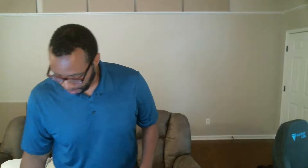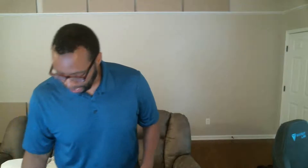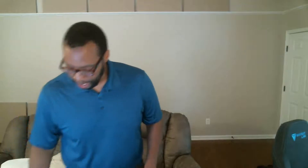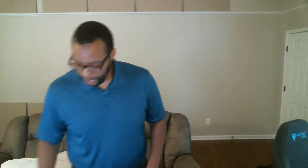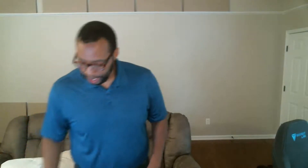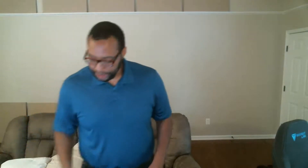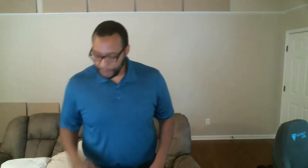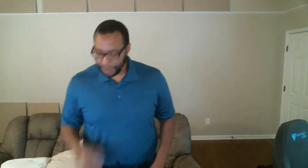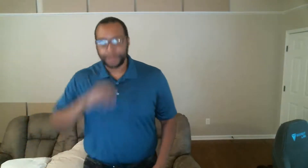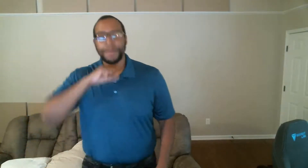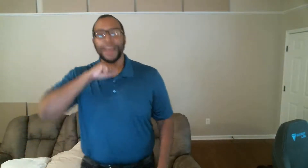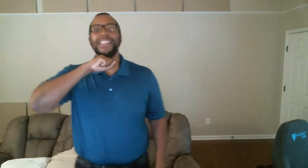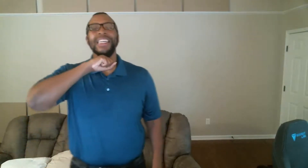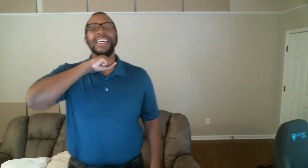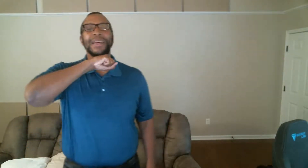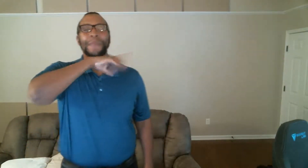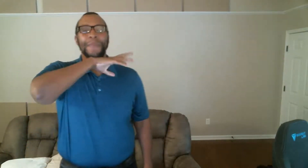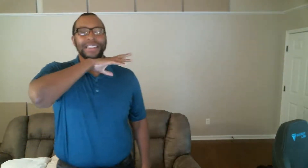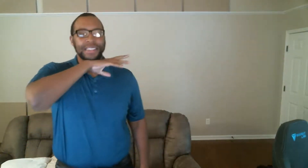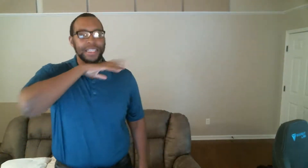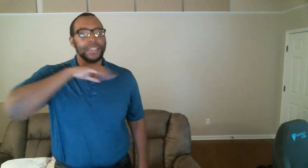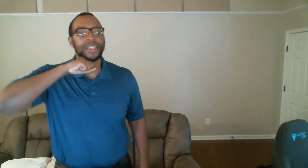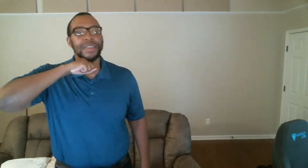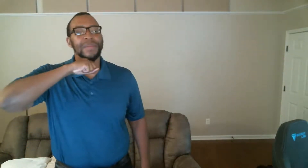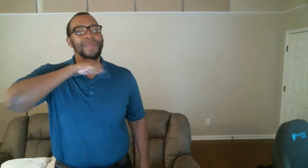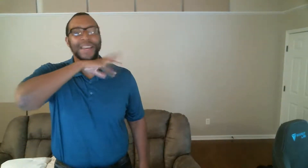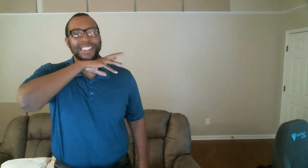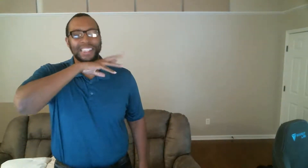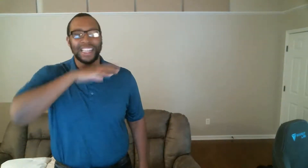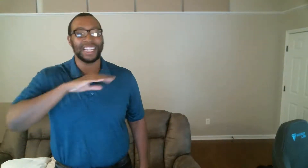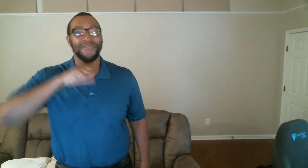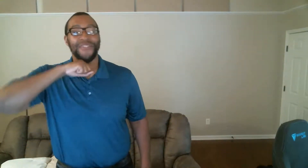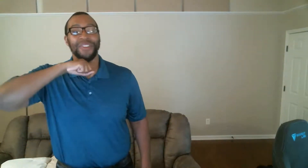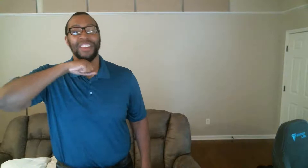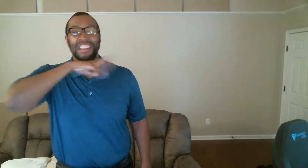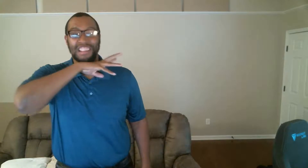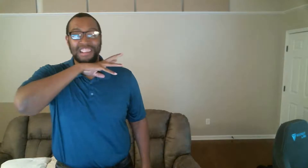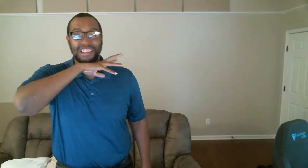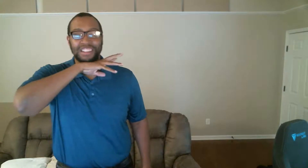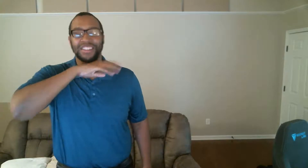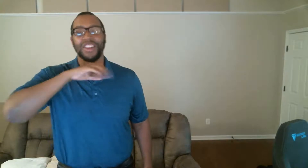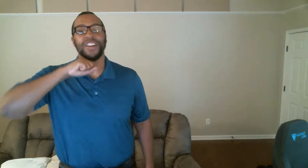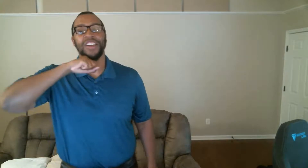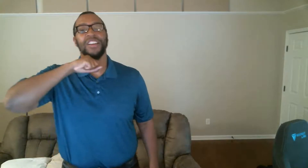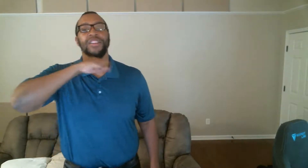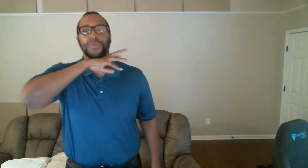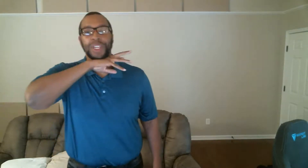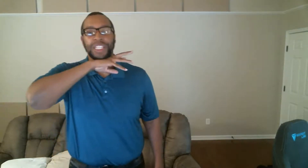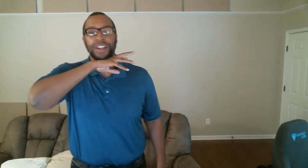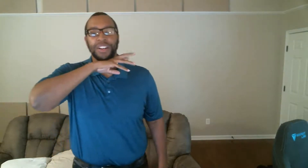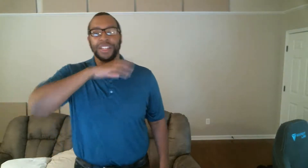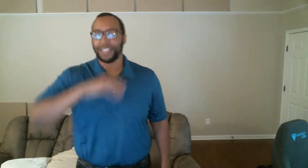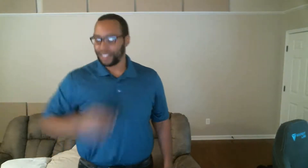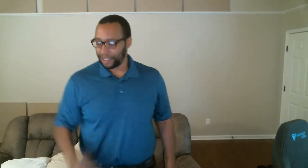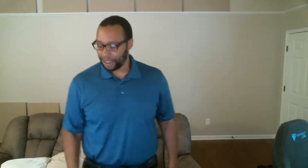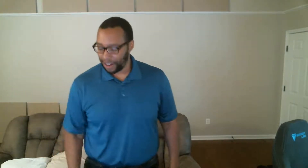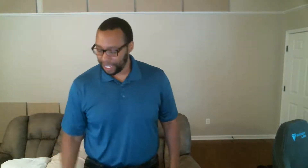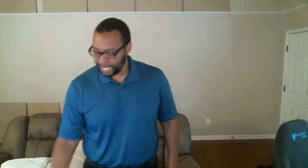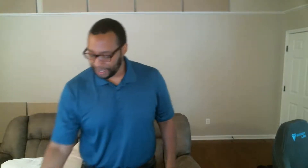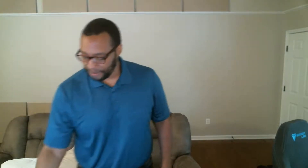Okay. Something's messy, messy, messy, like filthy. Ugh, dirty, really dirty. All right. That's a